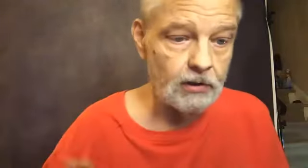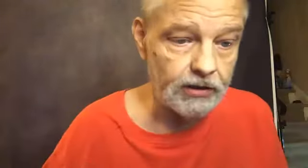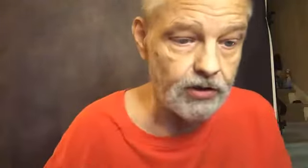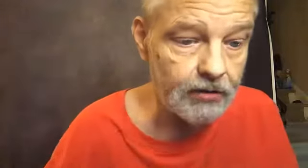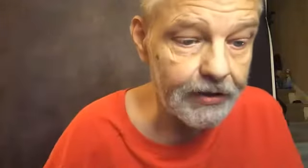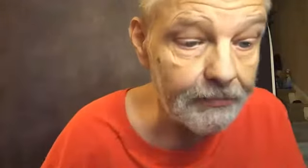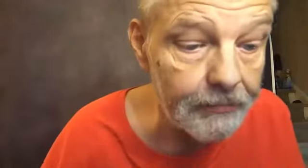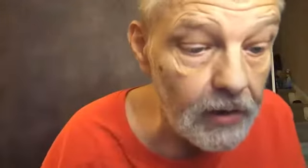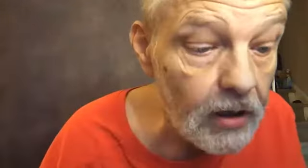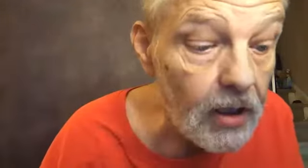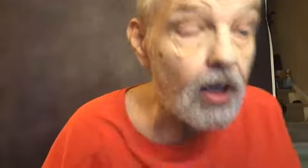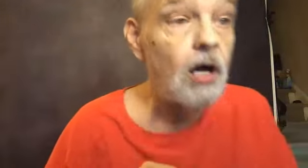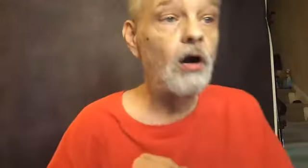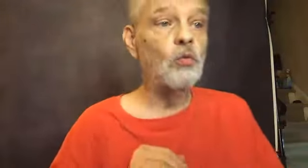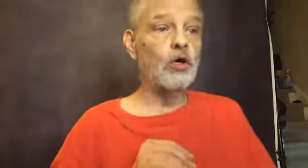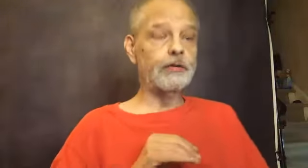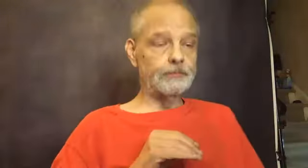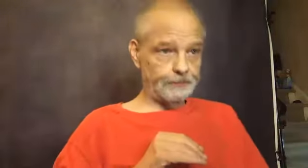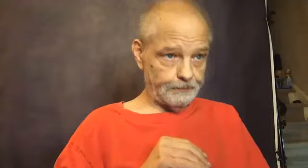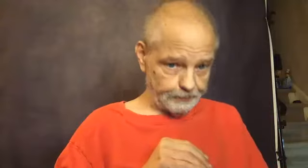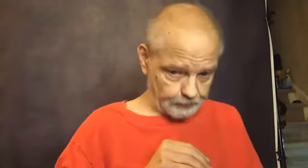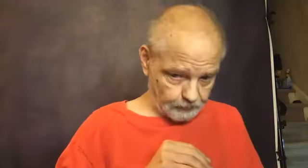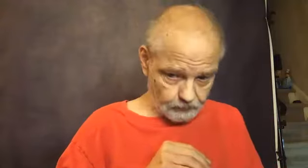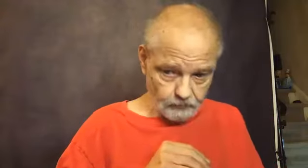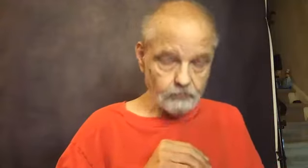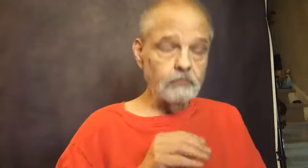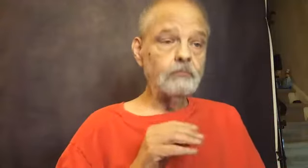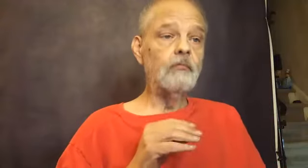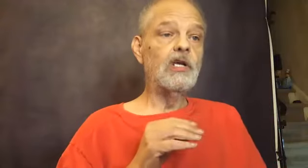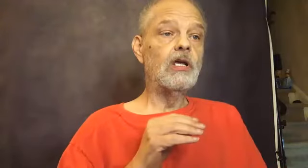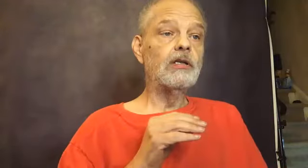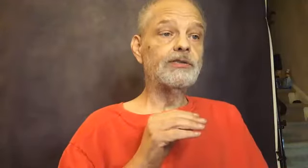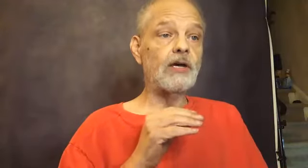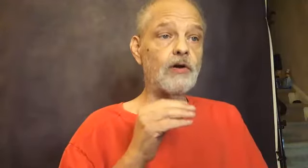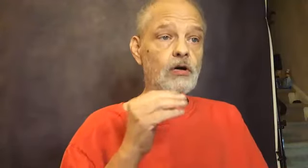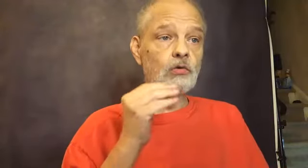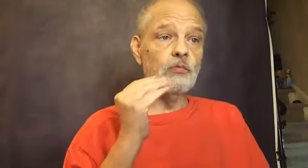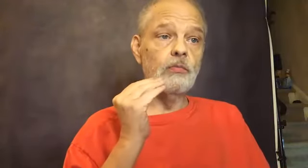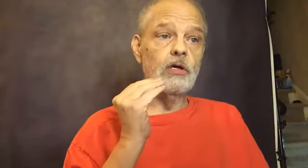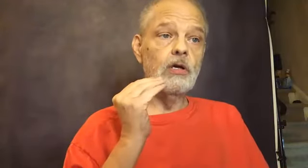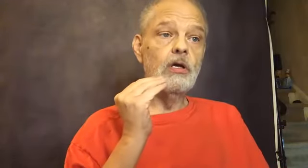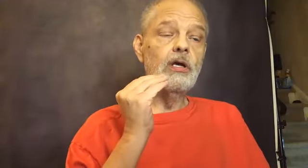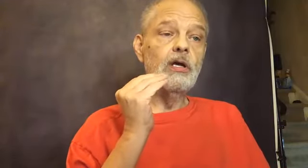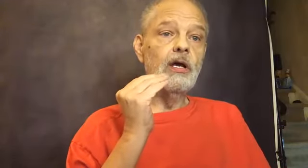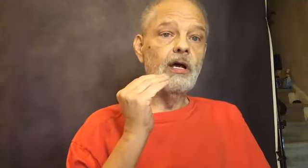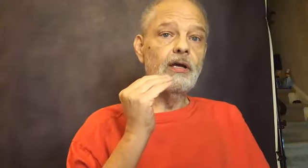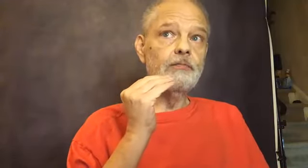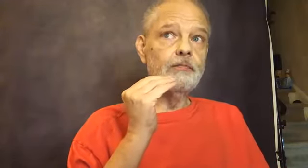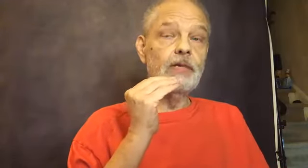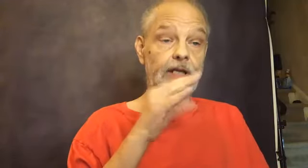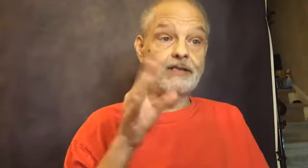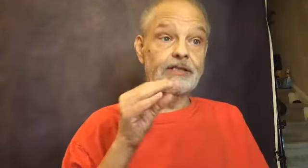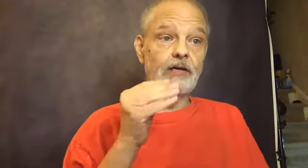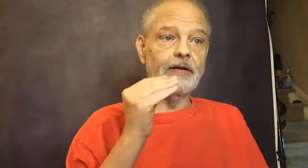That's all I'll say. Homework. The sign for home is itself a